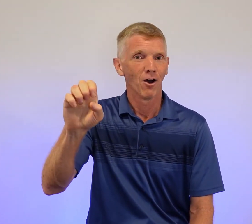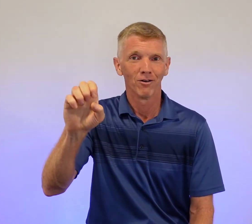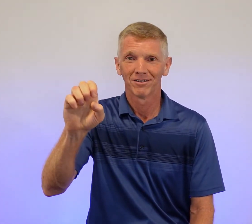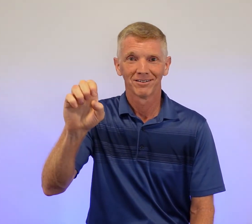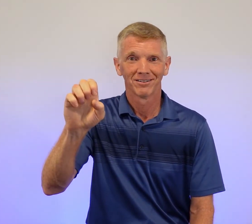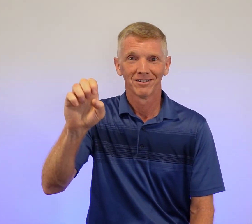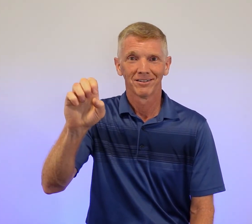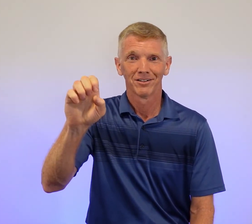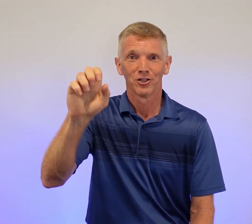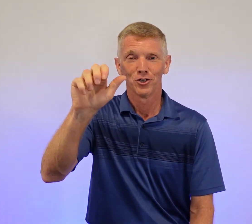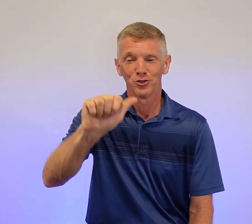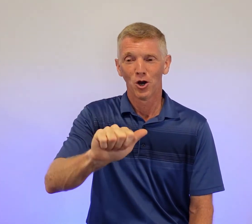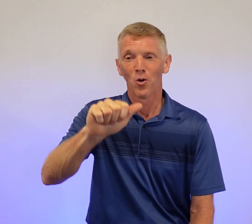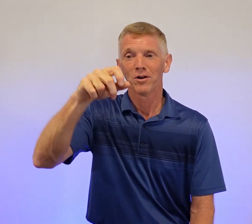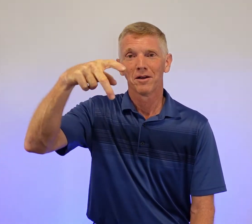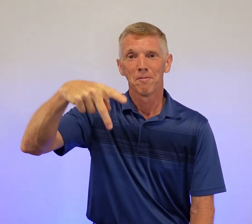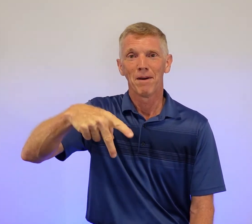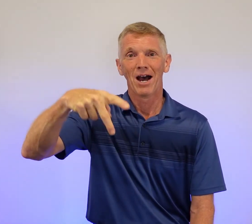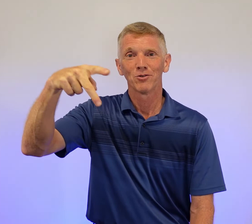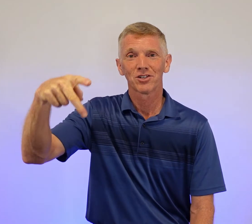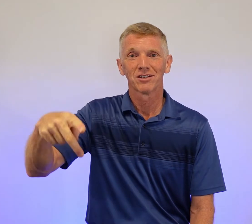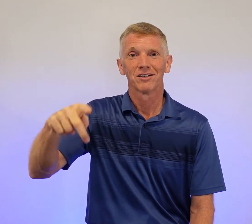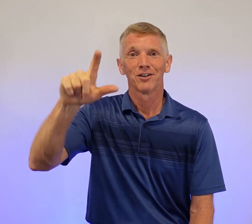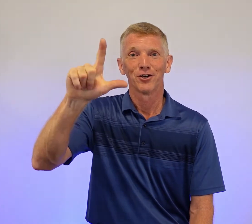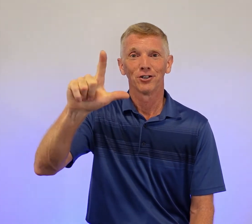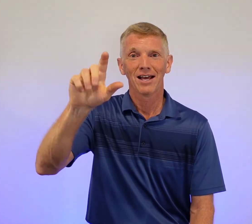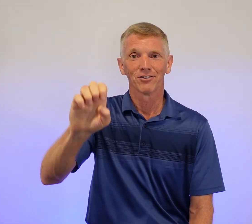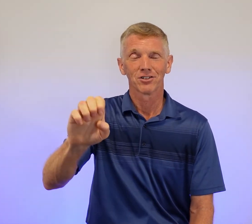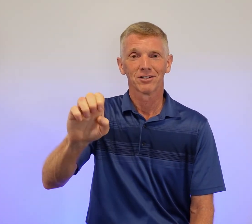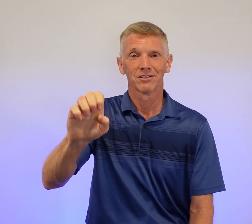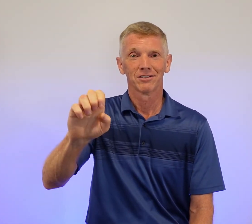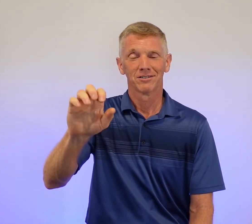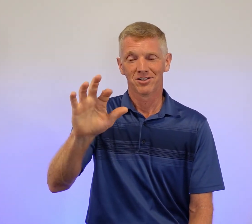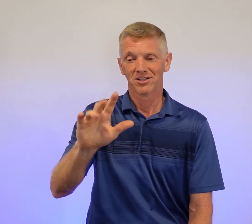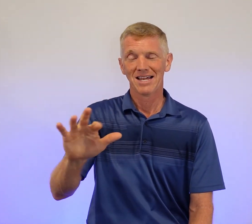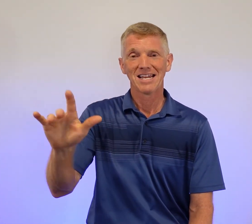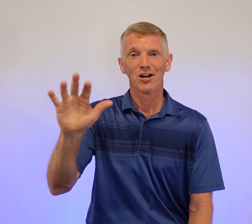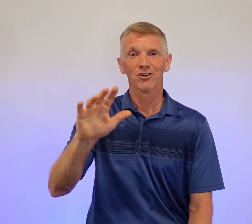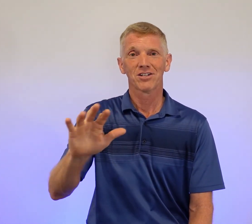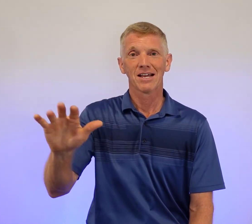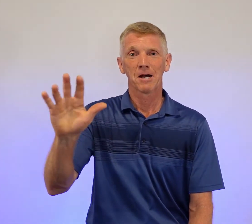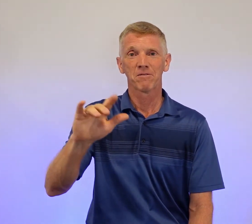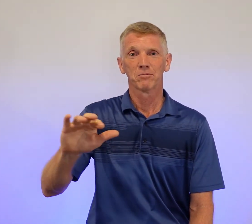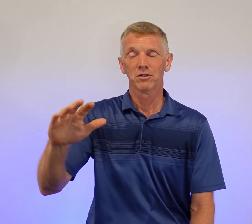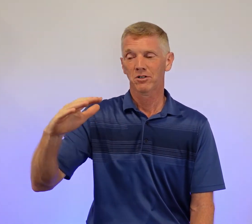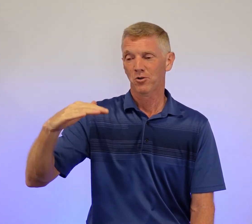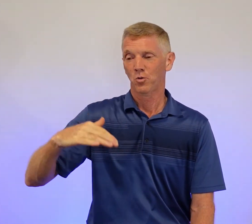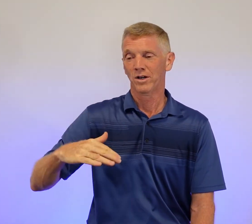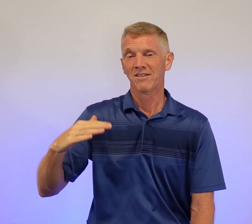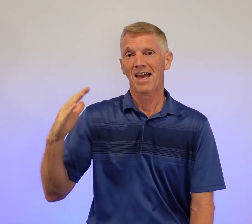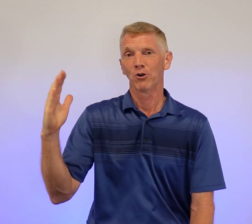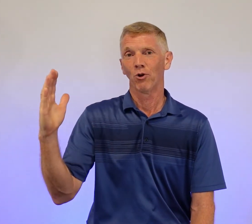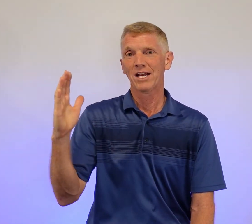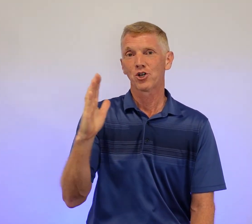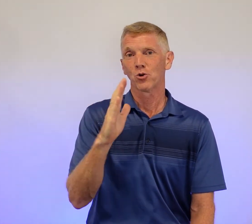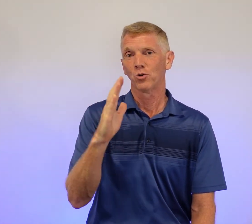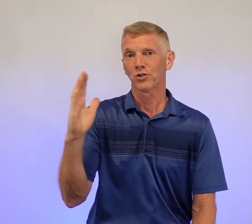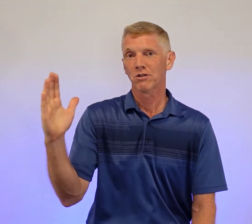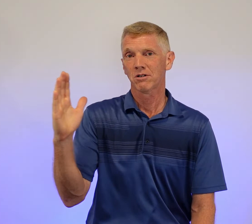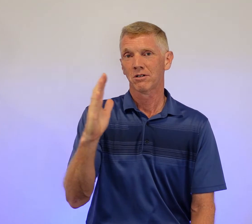No, don't bounce your letters. Stay here, stay comfortable. We're in that right shoulder,